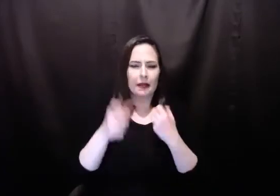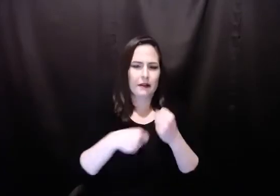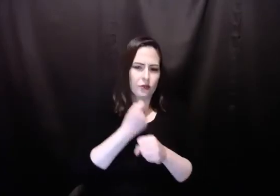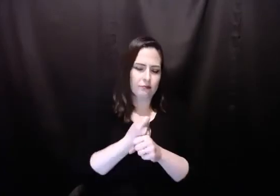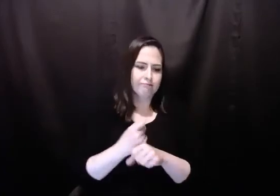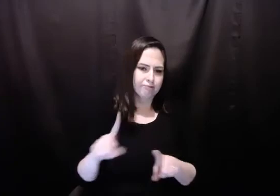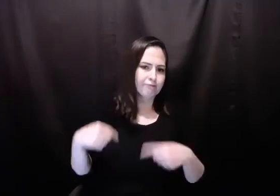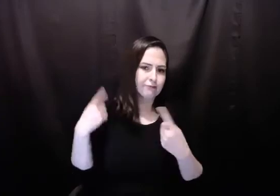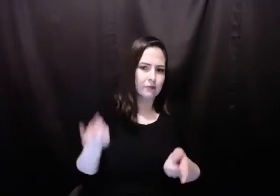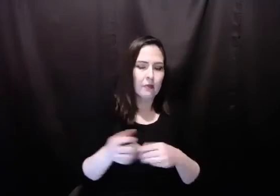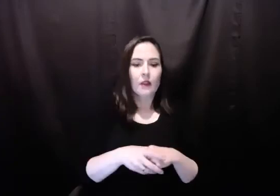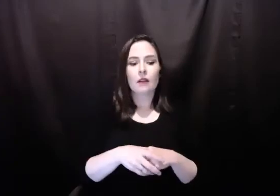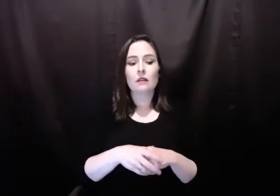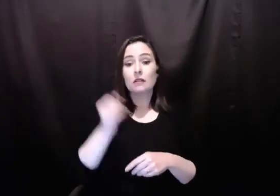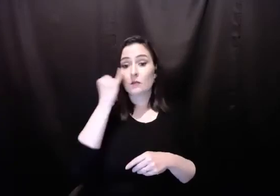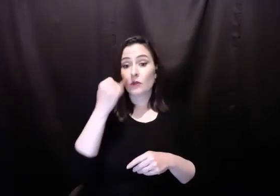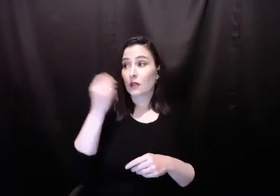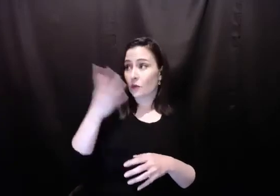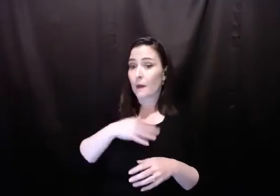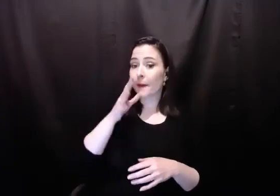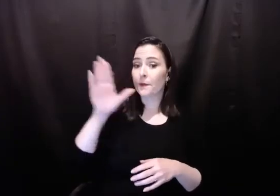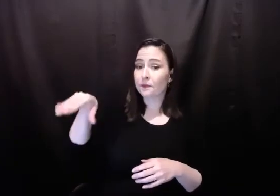a massage." She would say, "Oh, well,